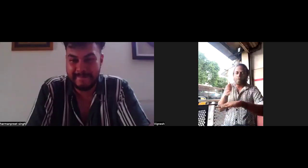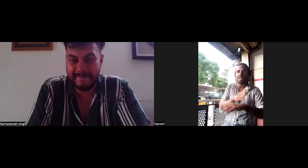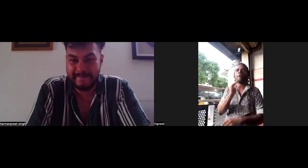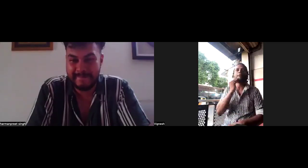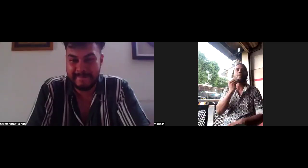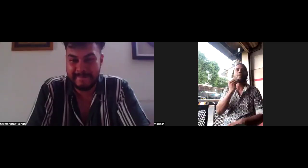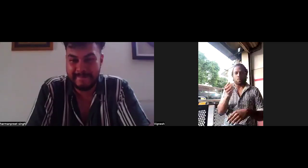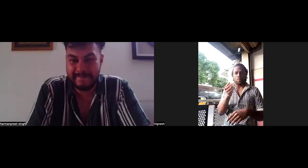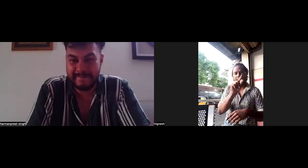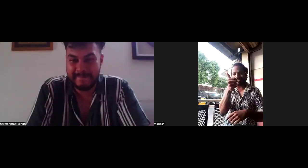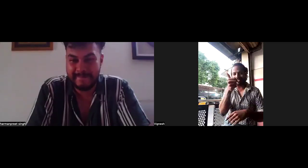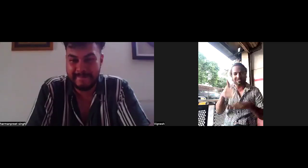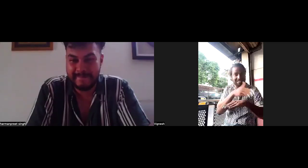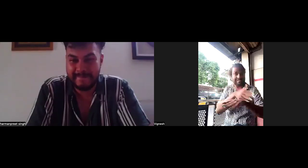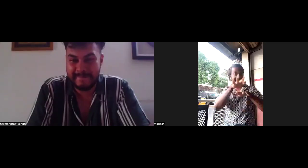Then